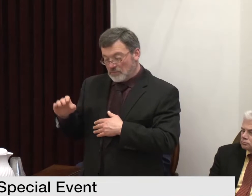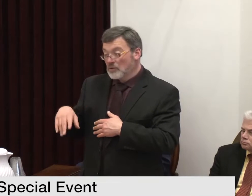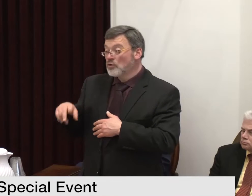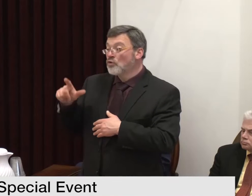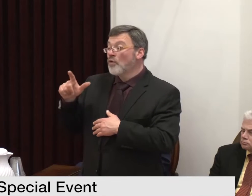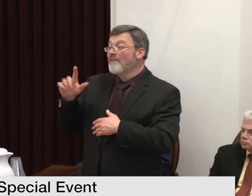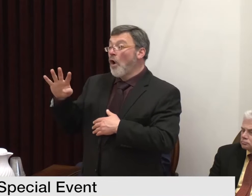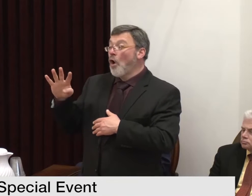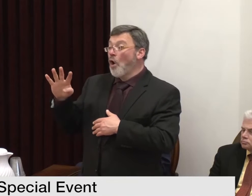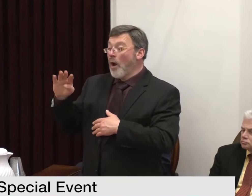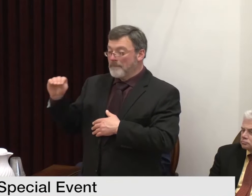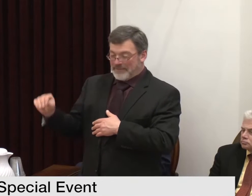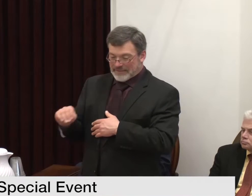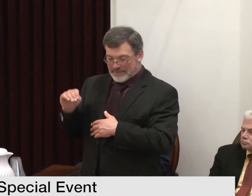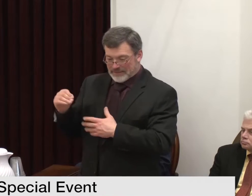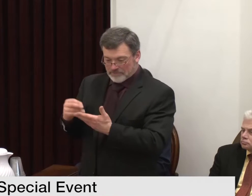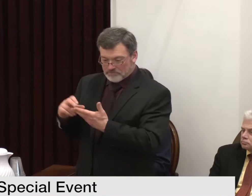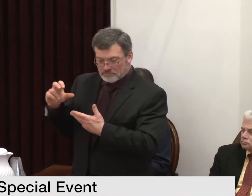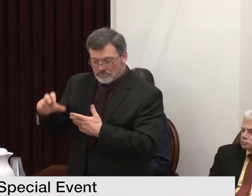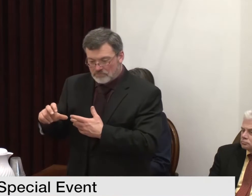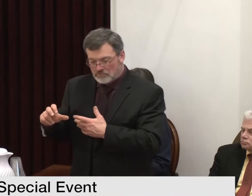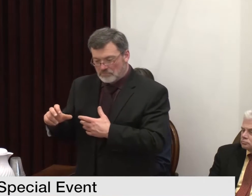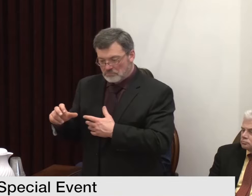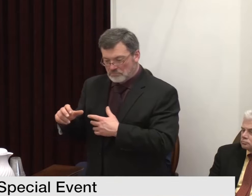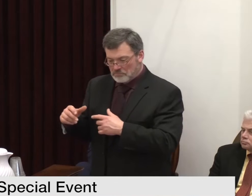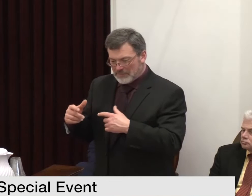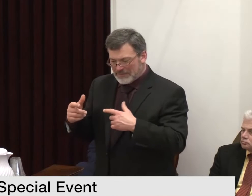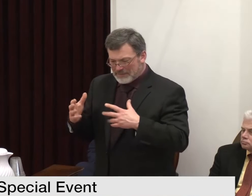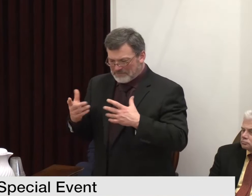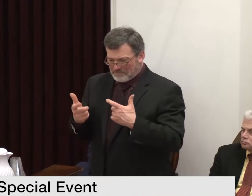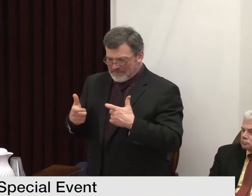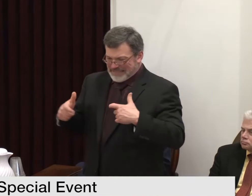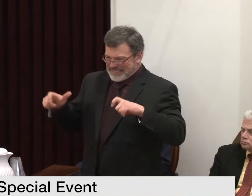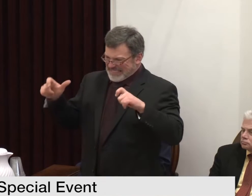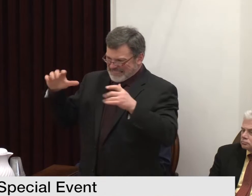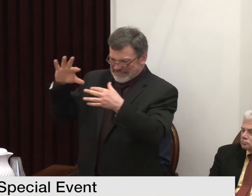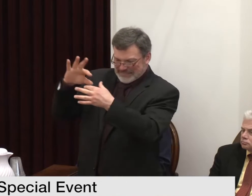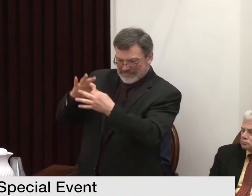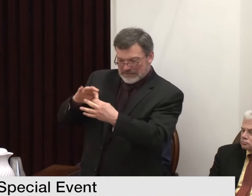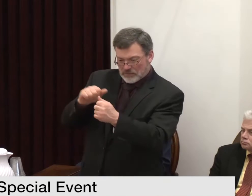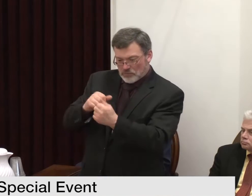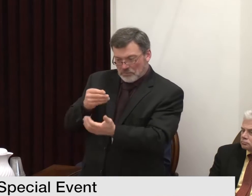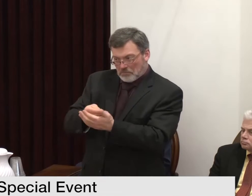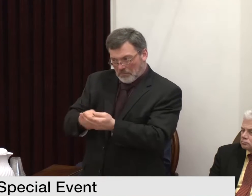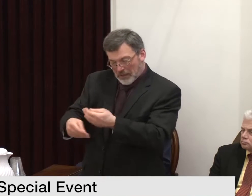a new base budget initiative for permanent supportive housing for homeless families.